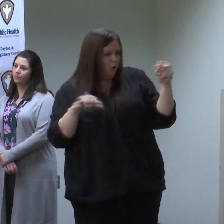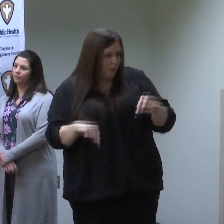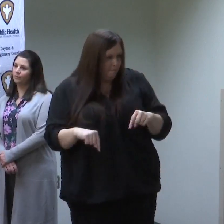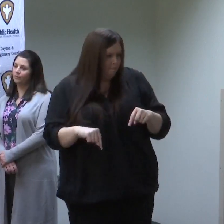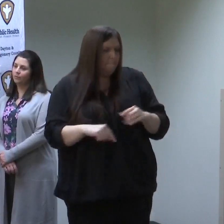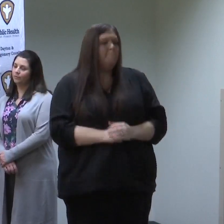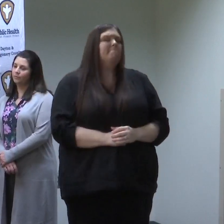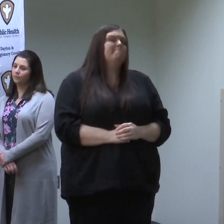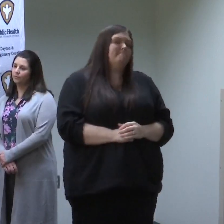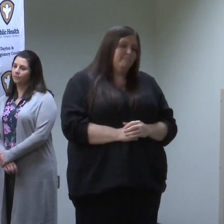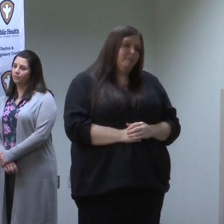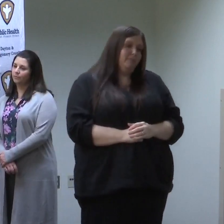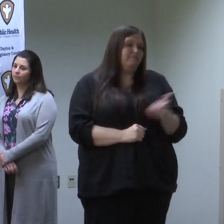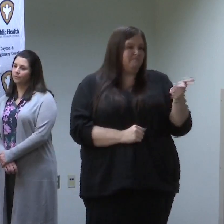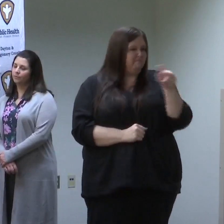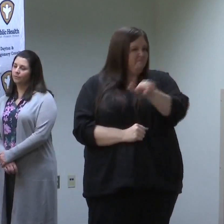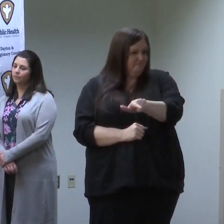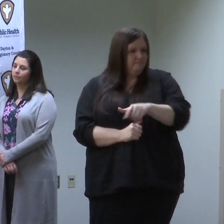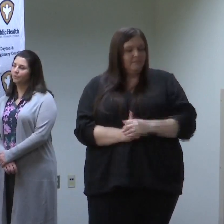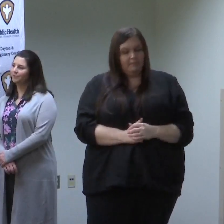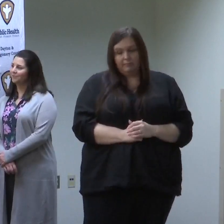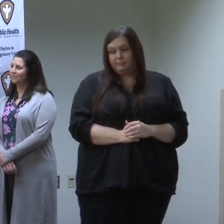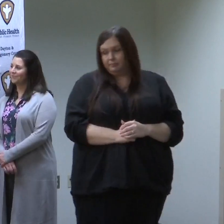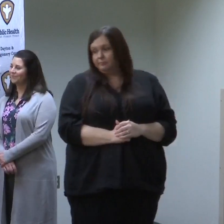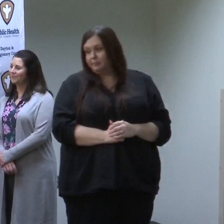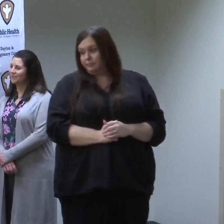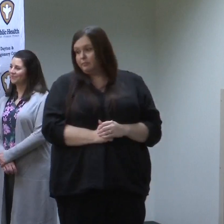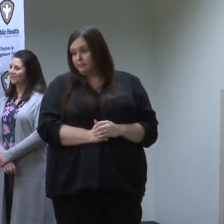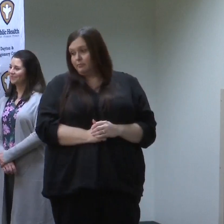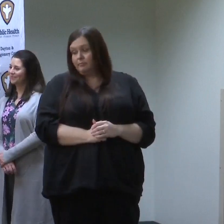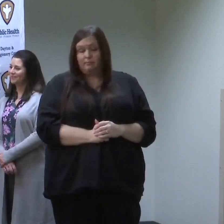see a doctor. So we'll turn this over to Mark Belisario.